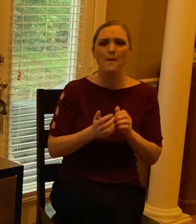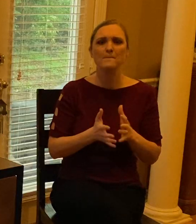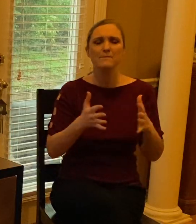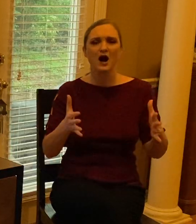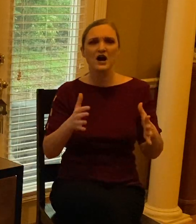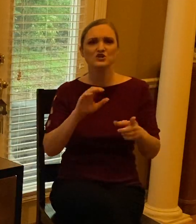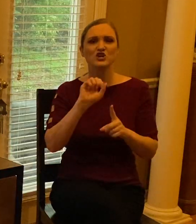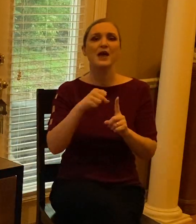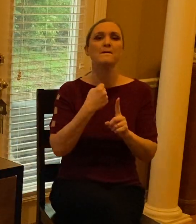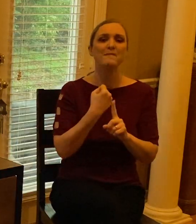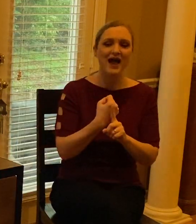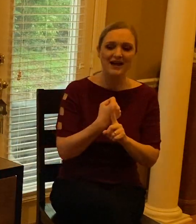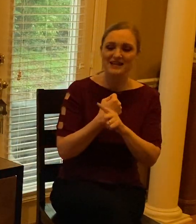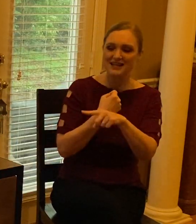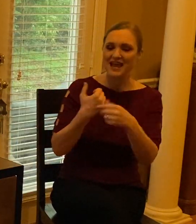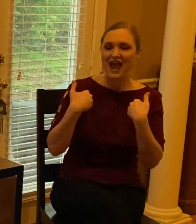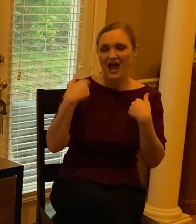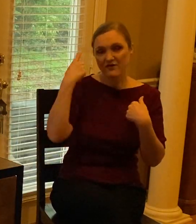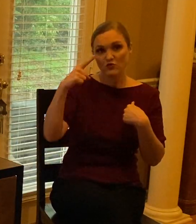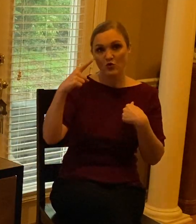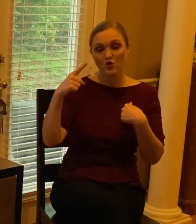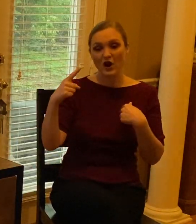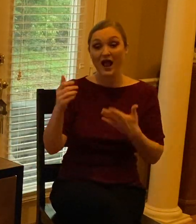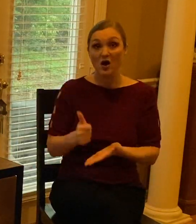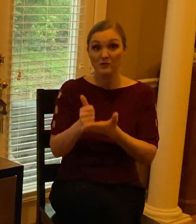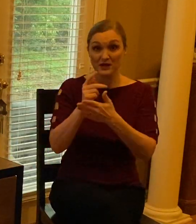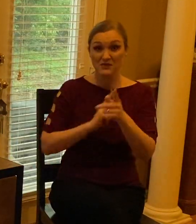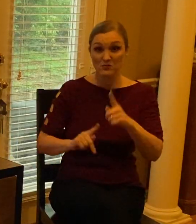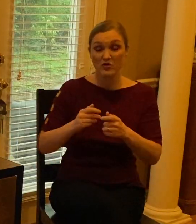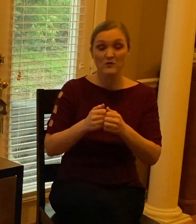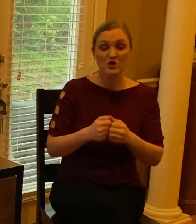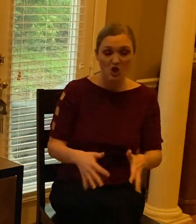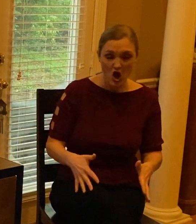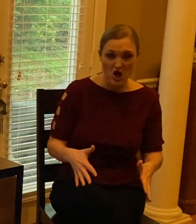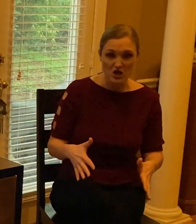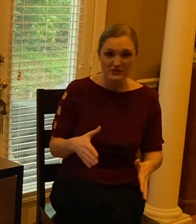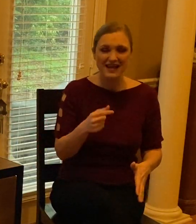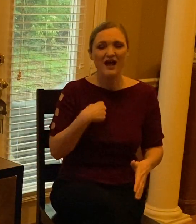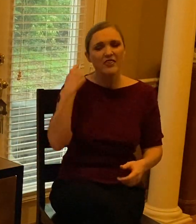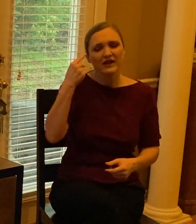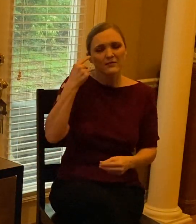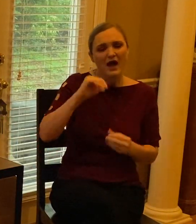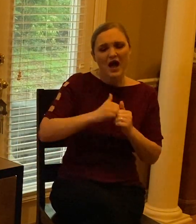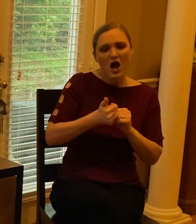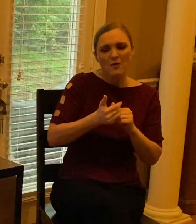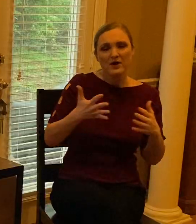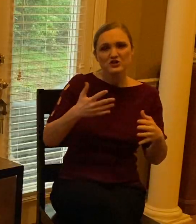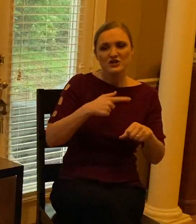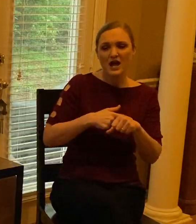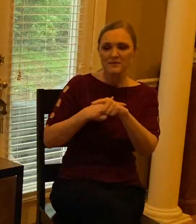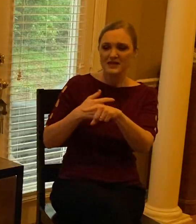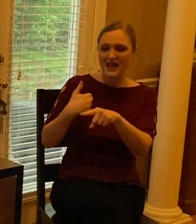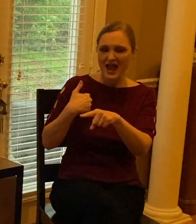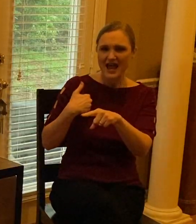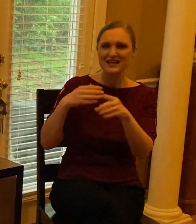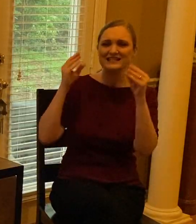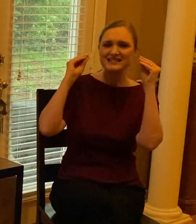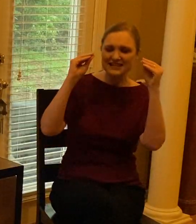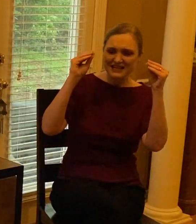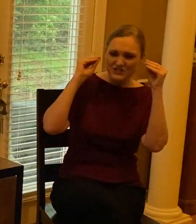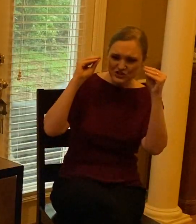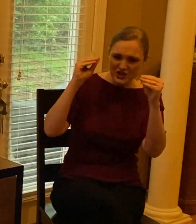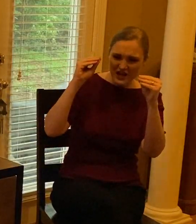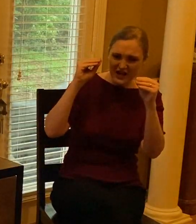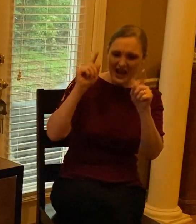reaching those who were lost for Jesus Christ. I think about how much time he spent teaching and mentoring